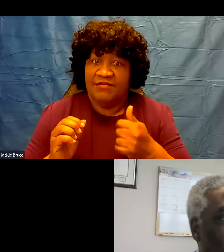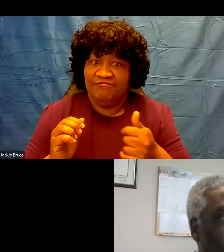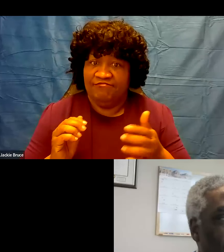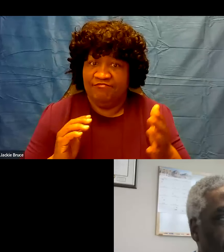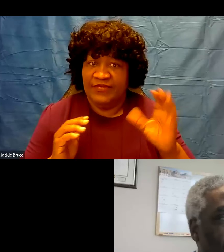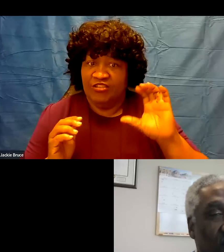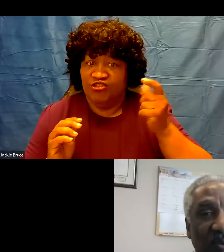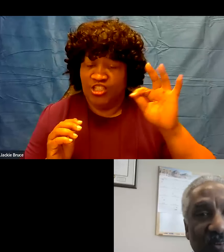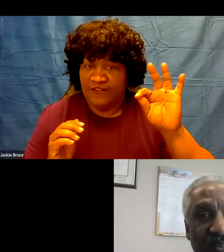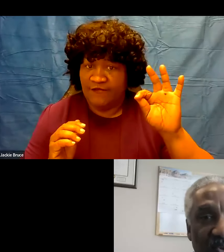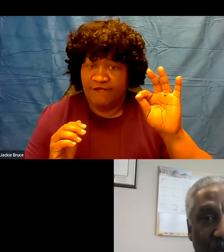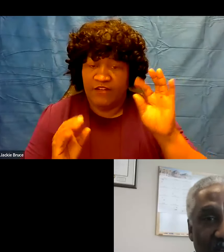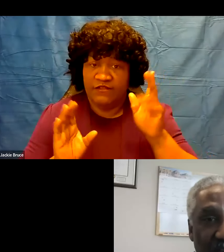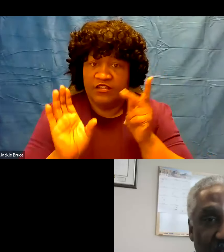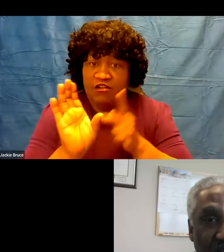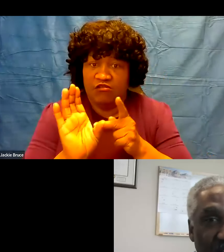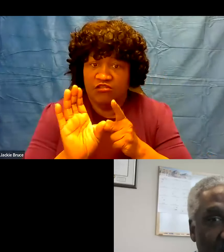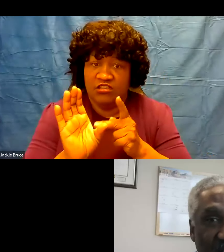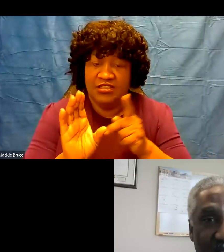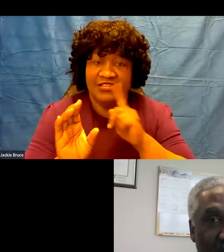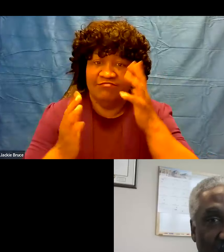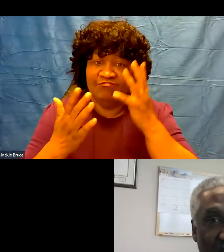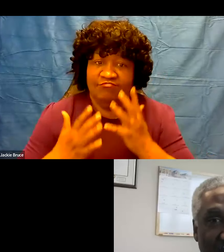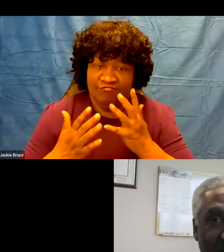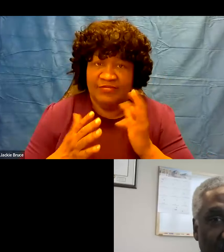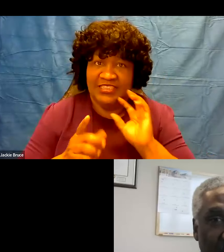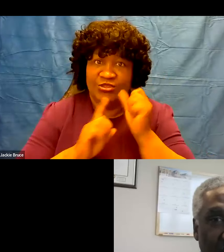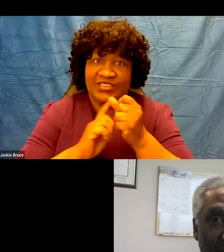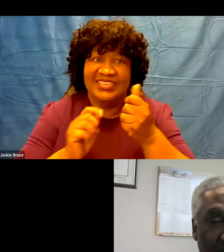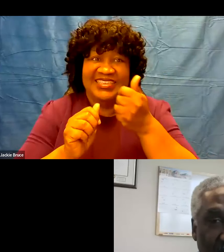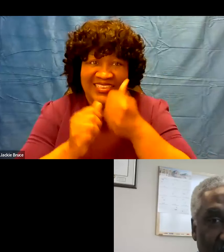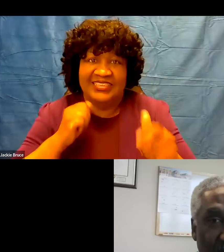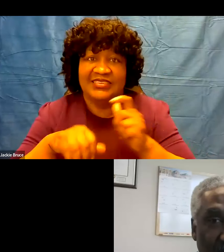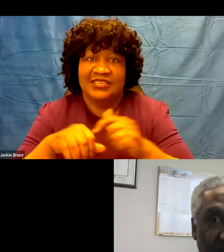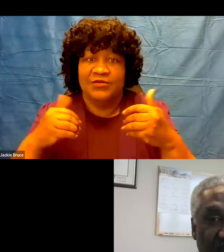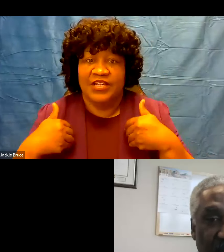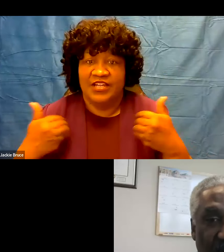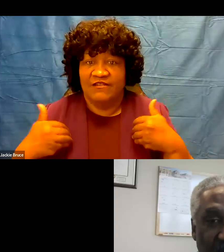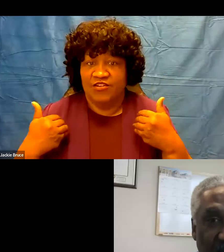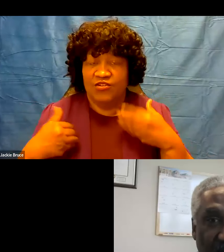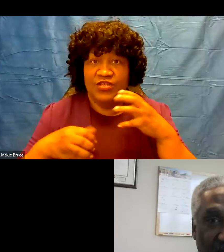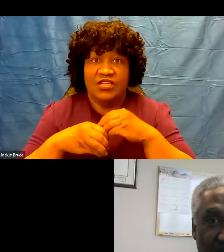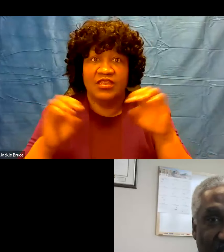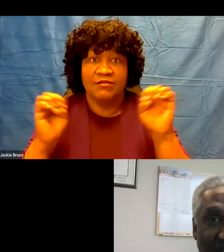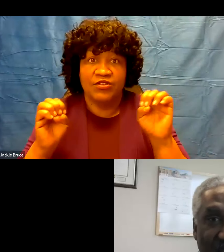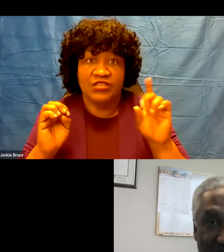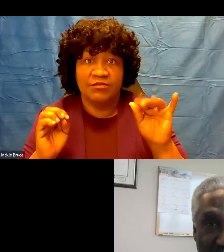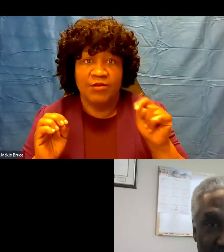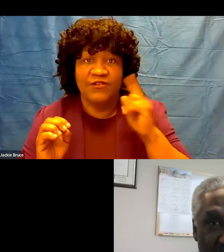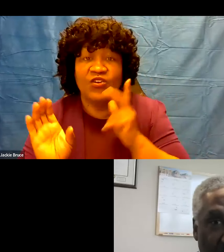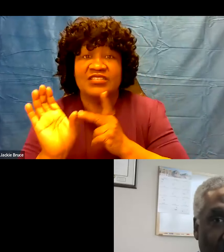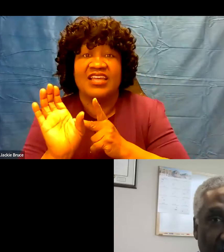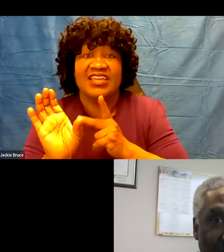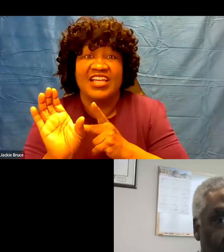think it's a really unfortunate situation anytime we get a youth in the emergency department for a